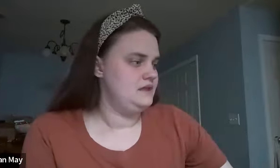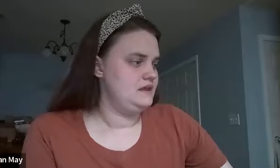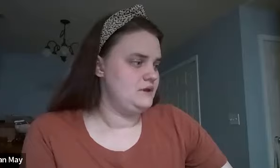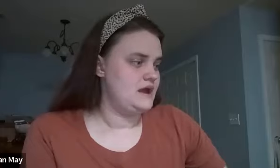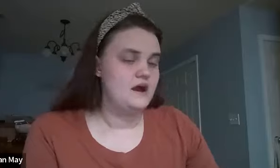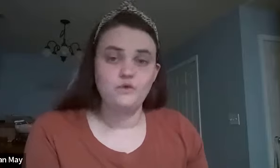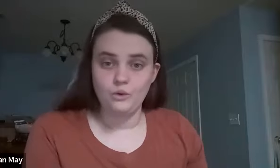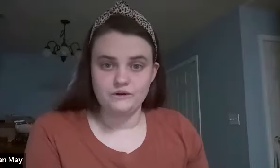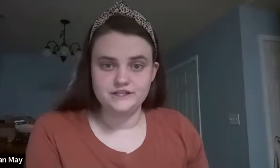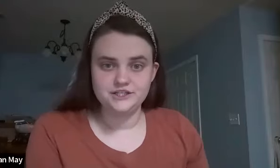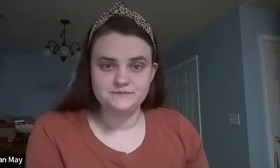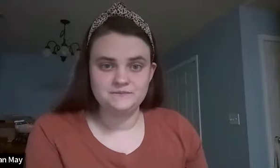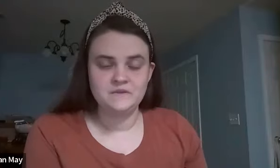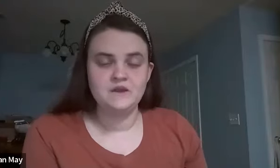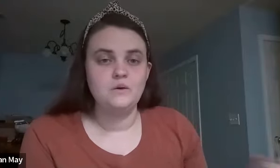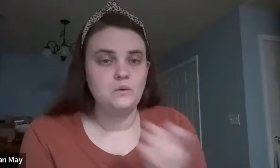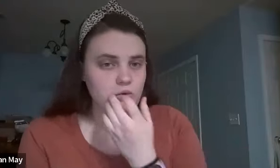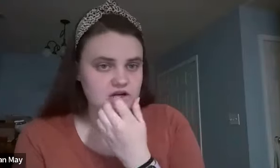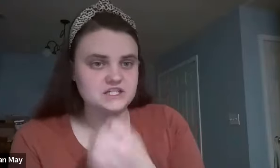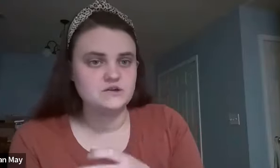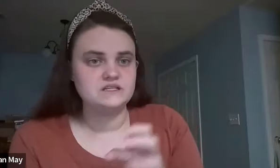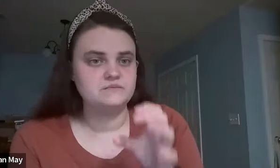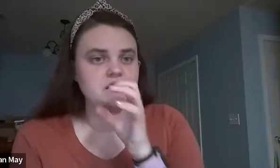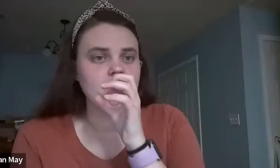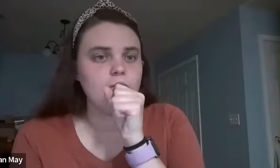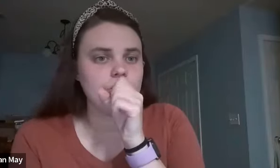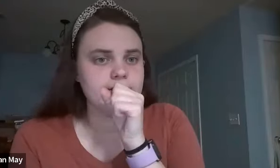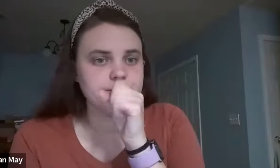Then we have orange. Orange is going to be orange.